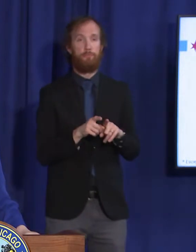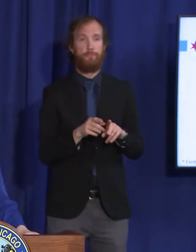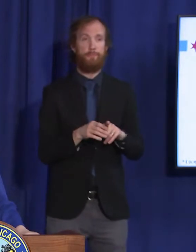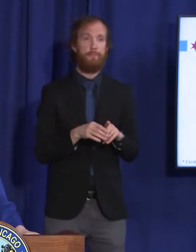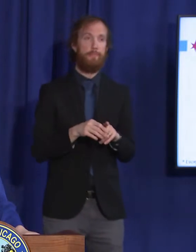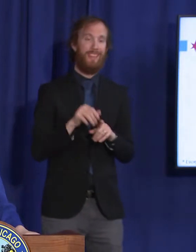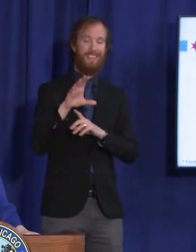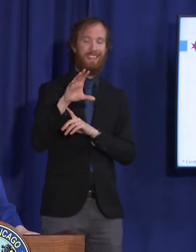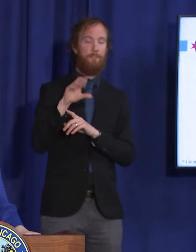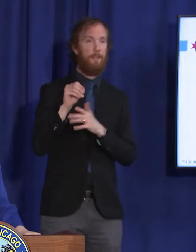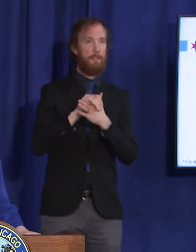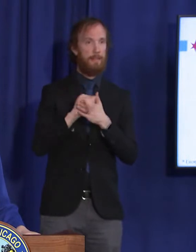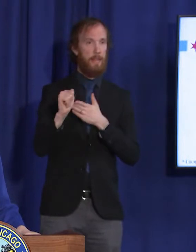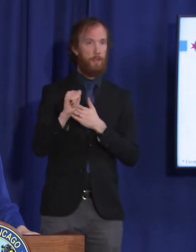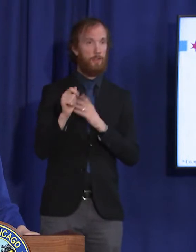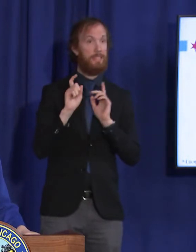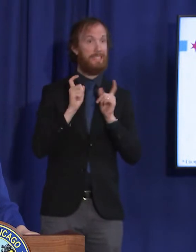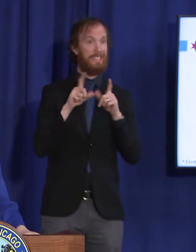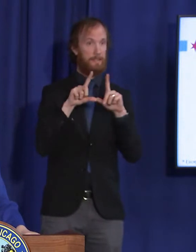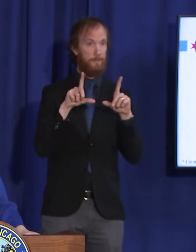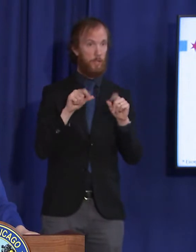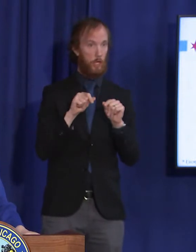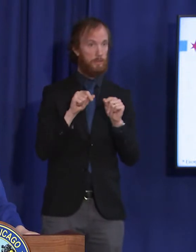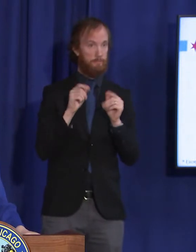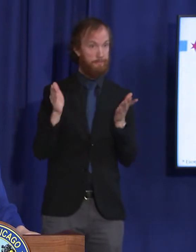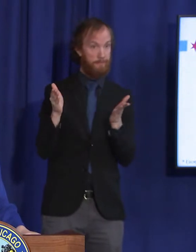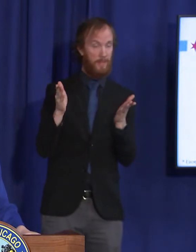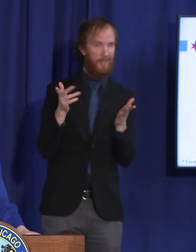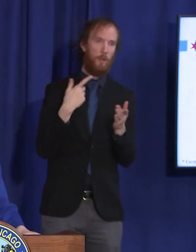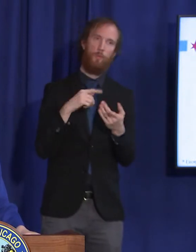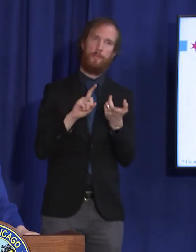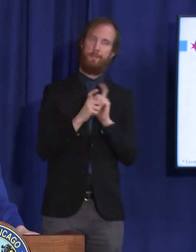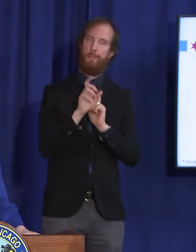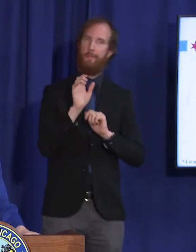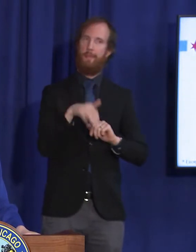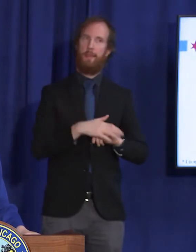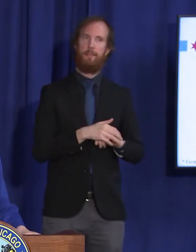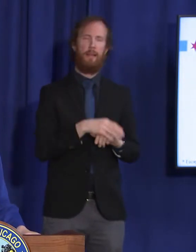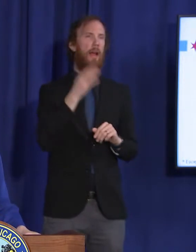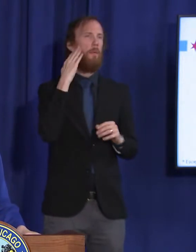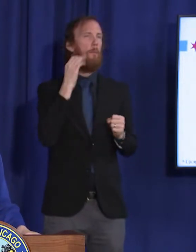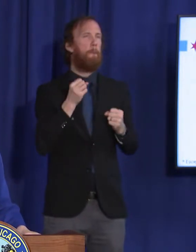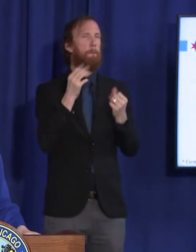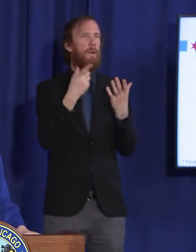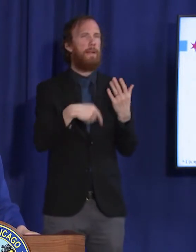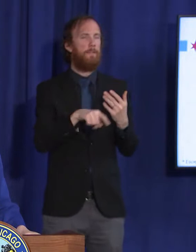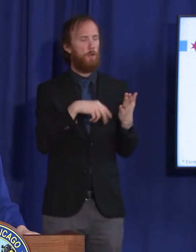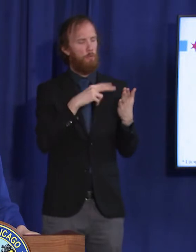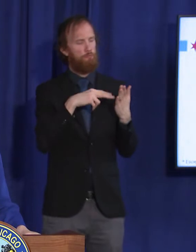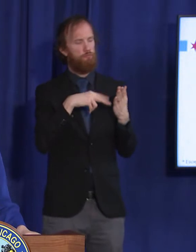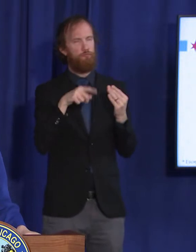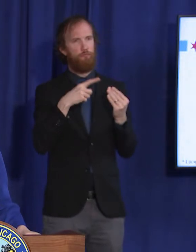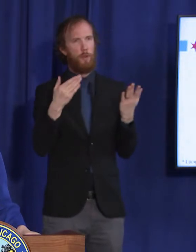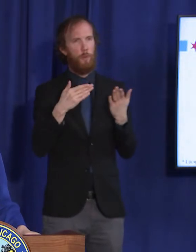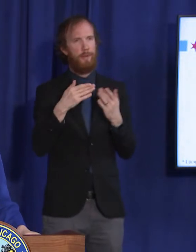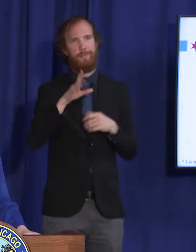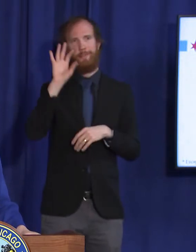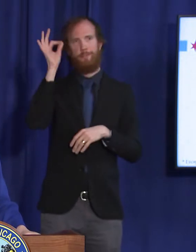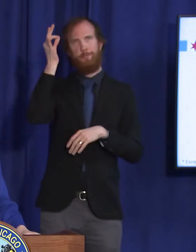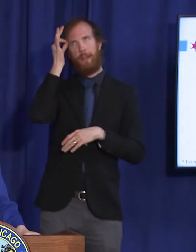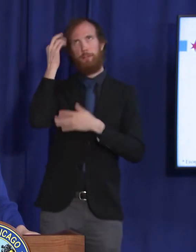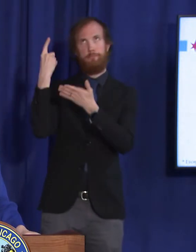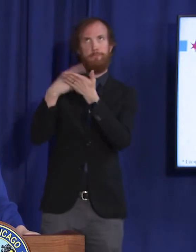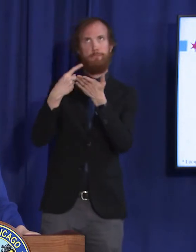the $50 gift card vaccine incentives. I know a lot of you have been reading about the federal